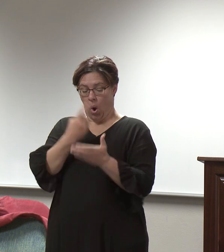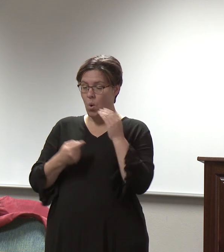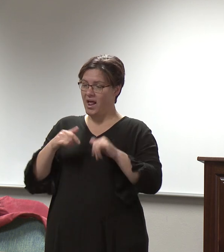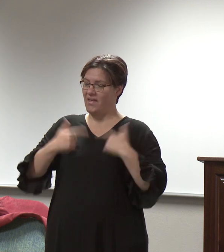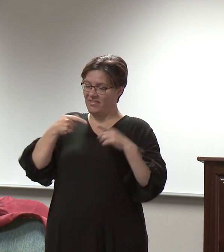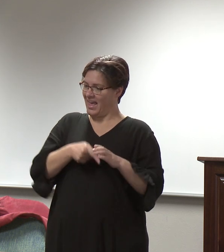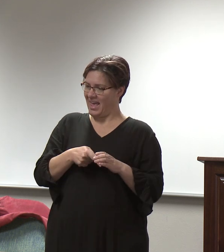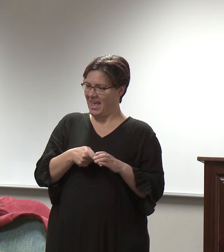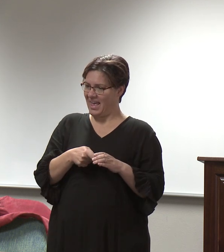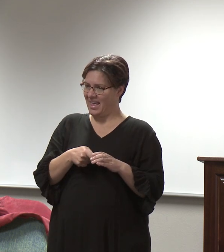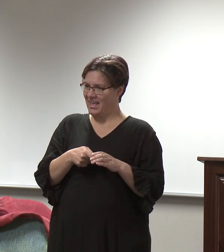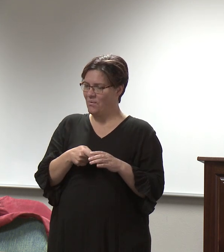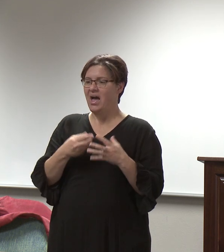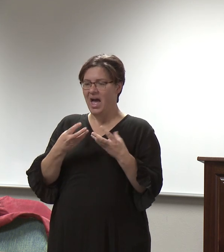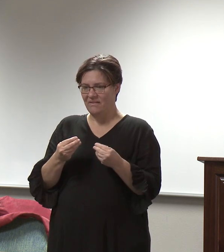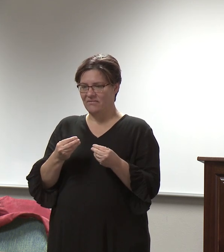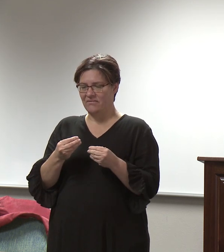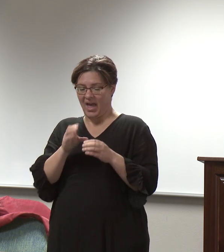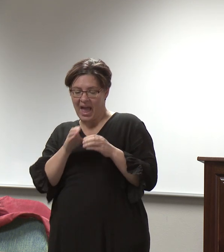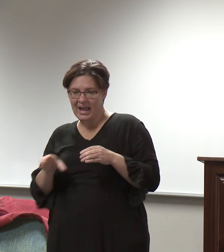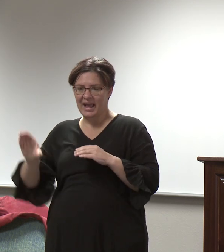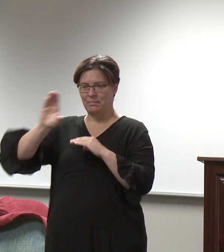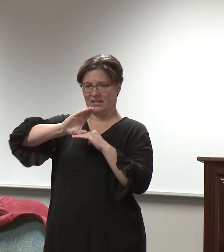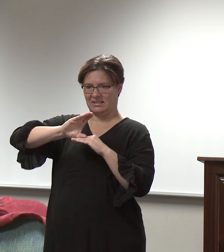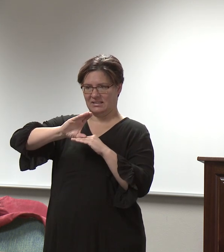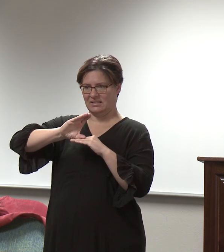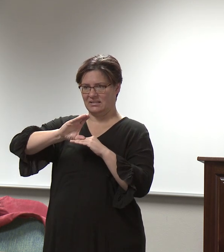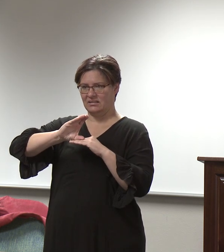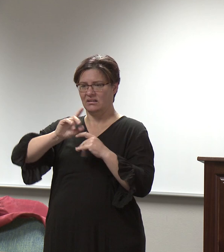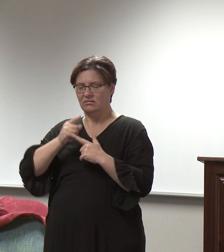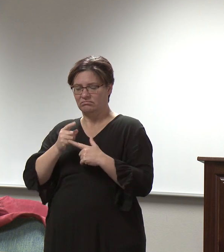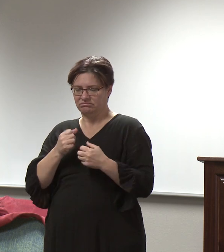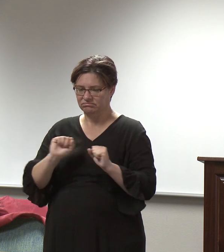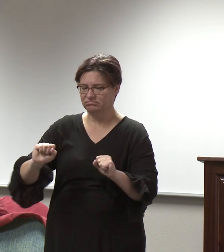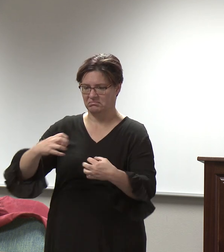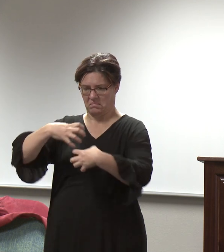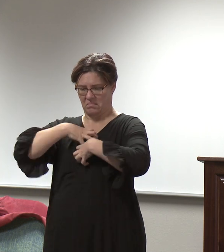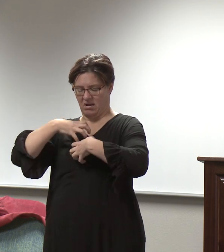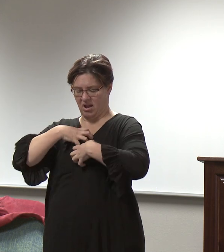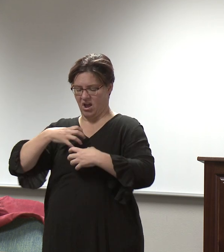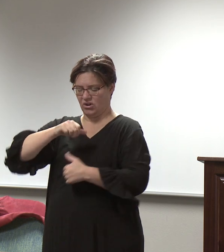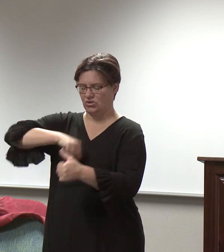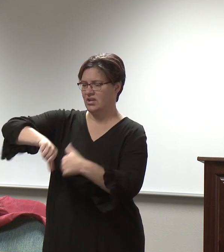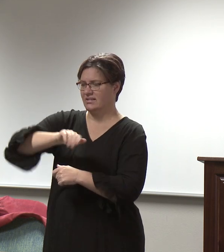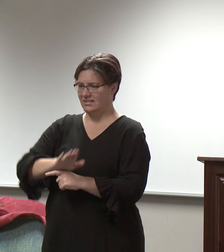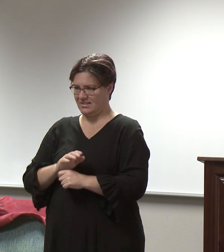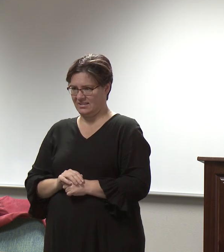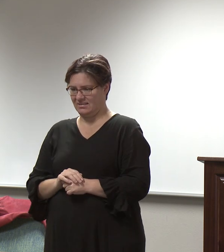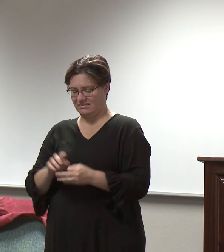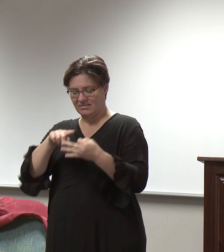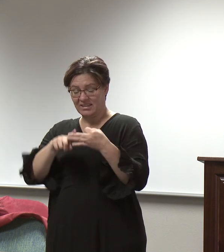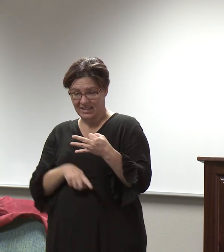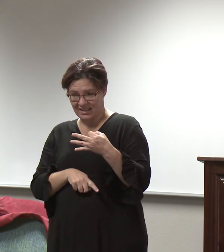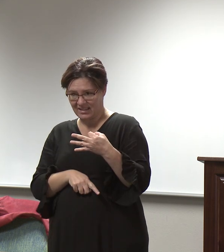we live in capitalist, colonialist, and patriarchal societies. The three main forms